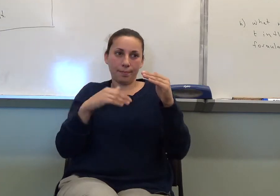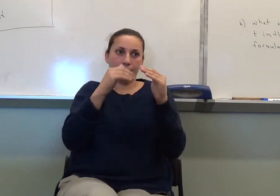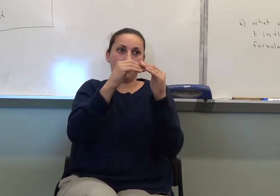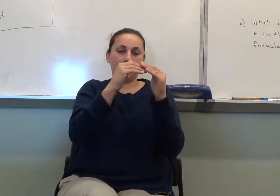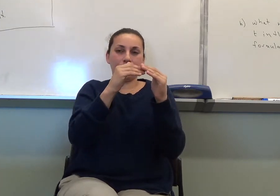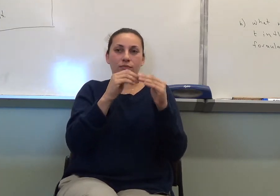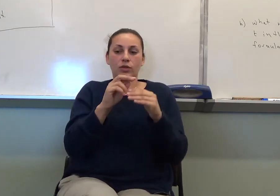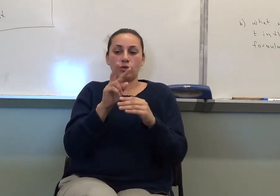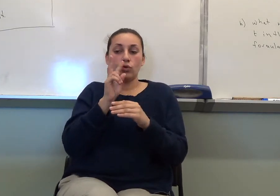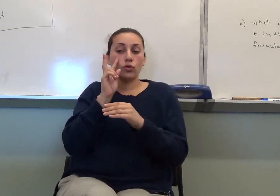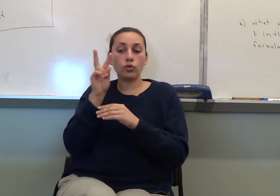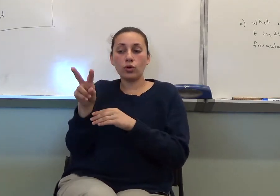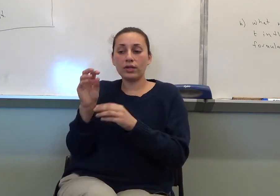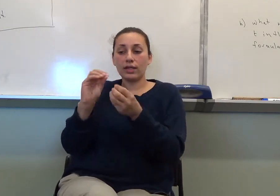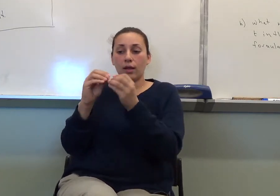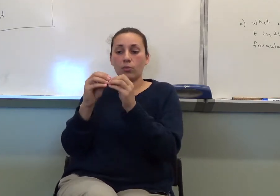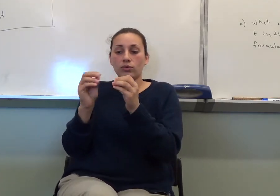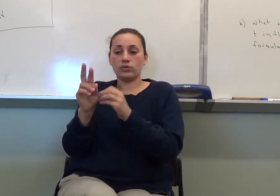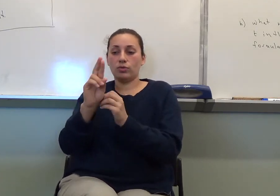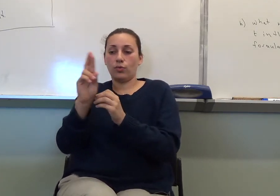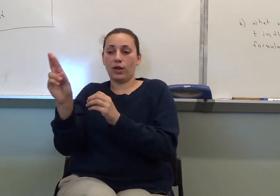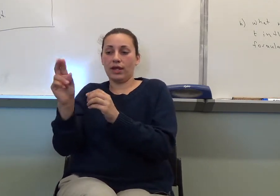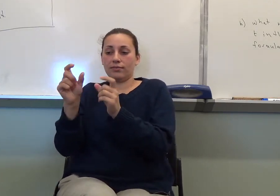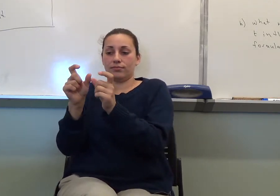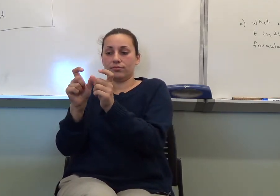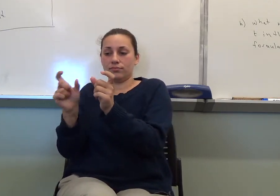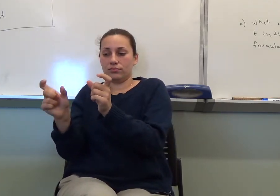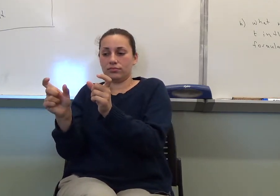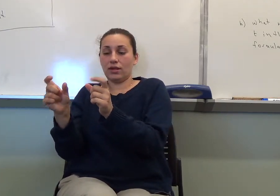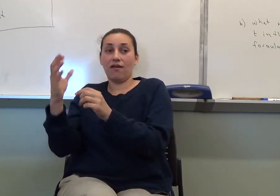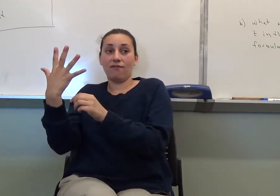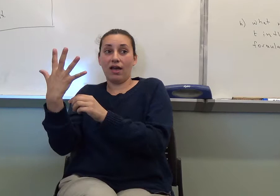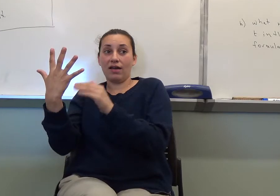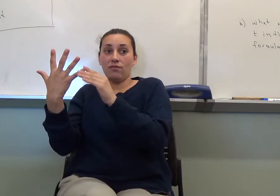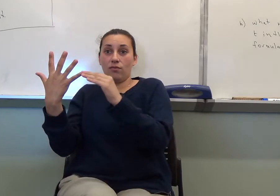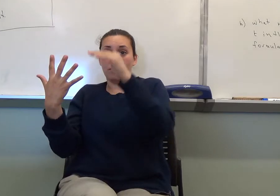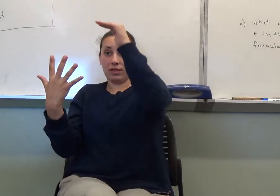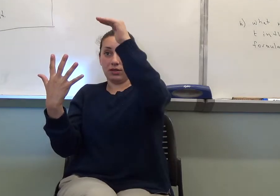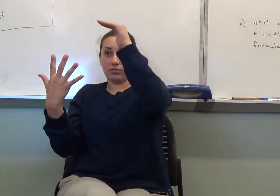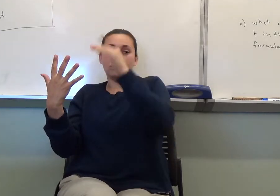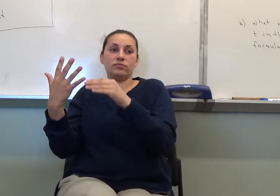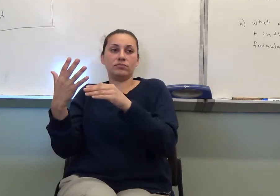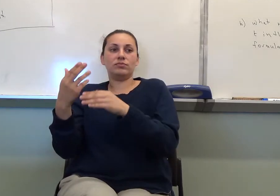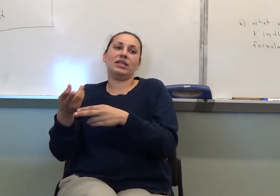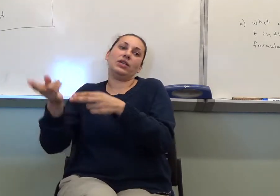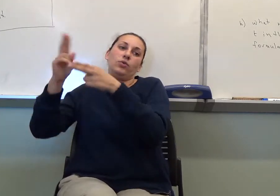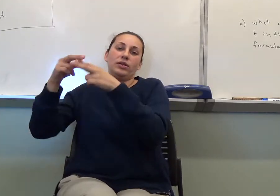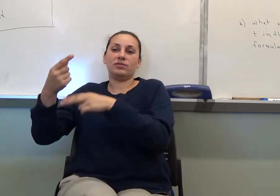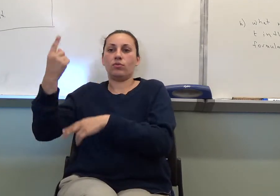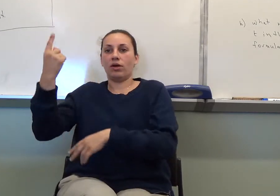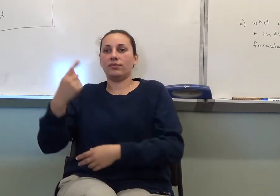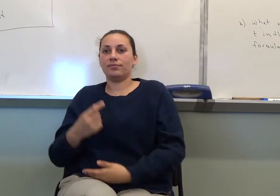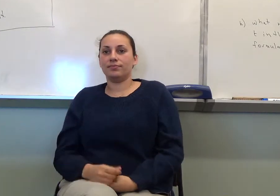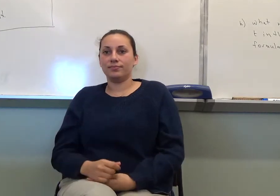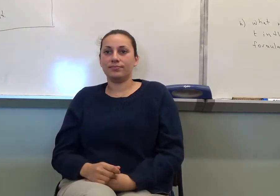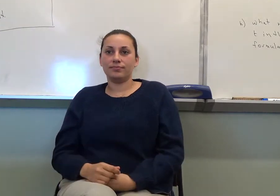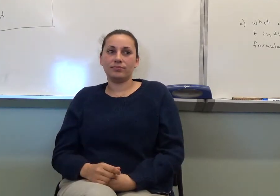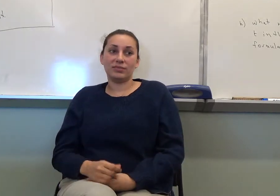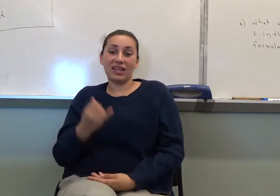right, and if it's 5 or bigger, then you bump it up by 1. If it's less than that, you just drop everything to the